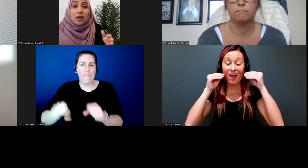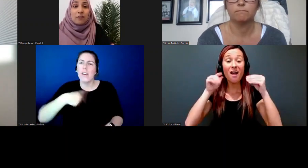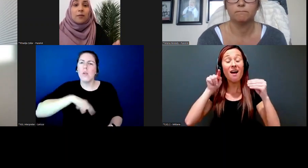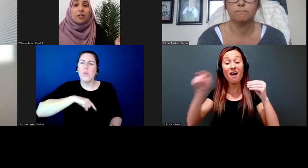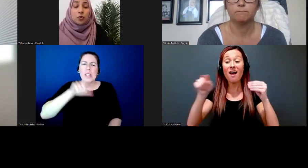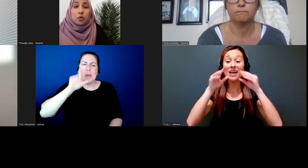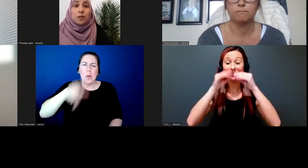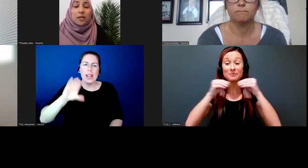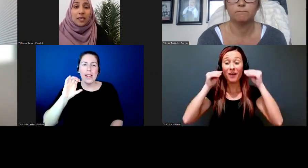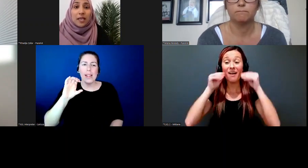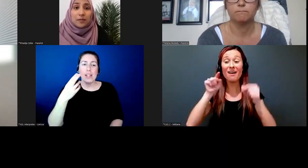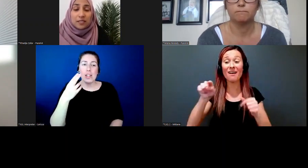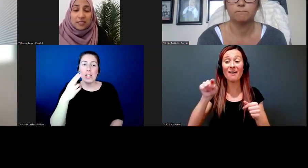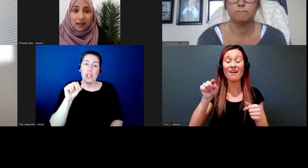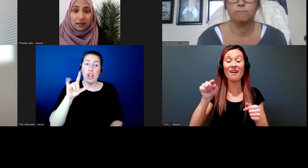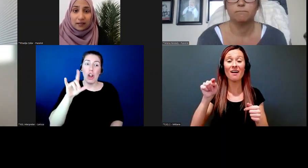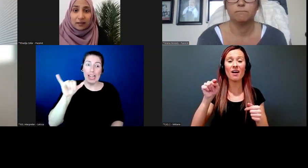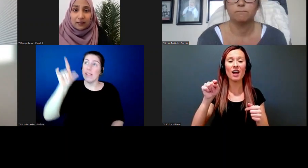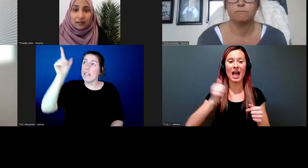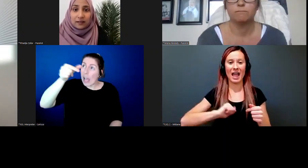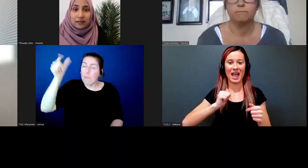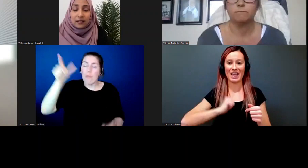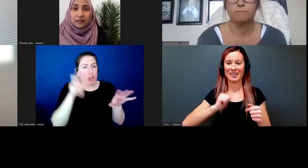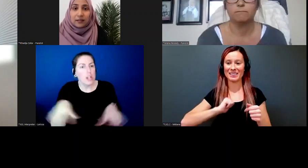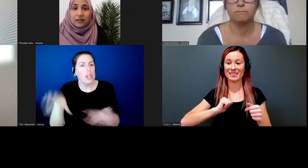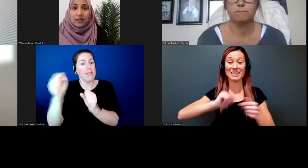the government should be picking up the slack.